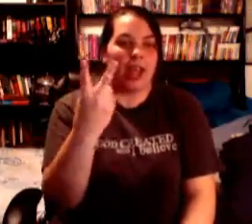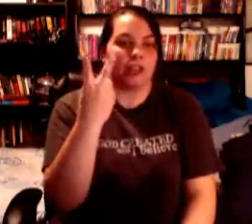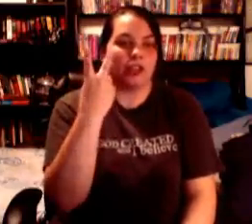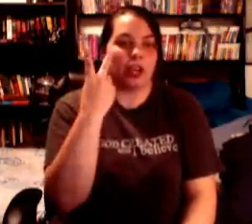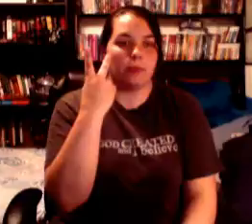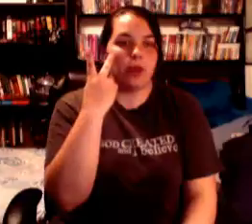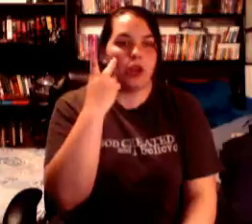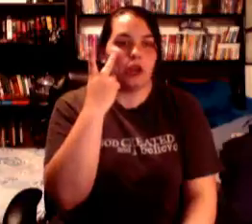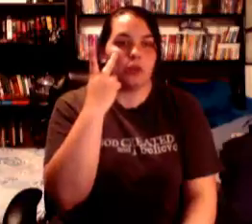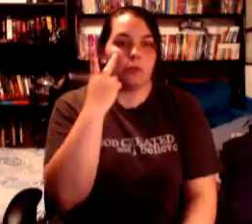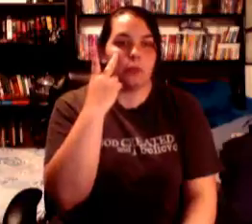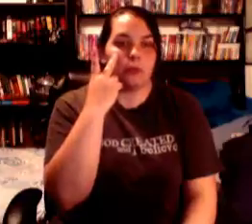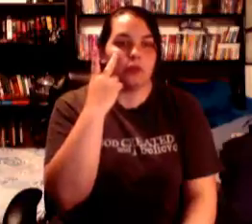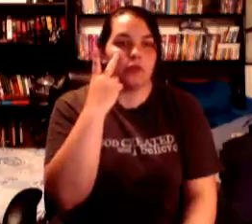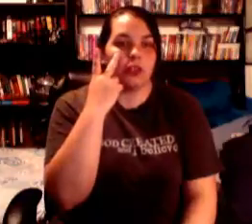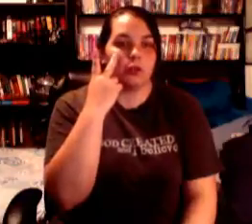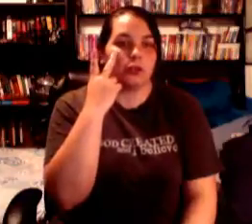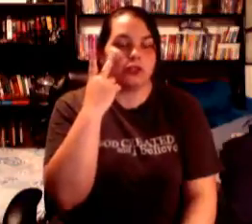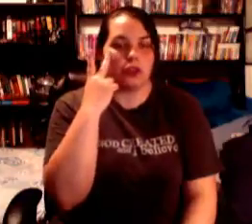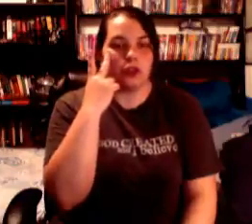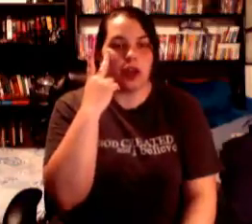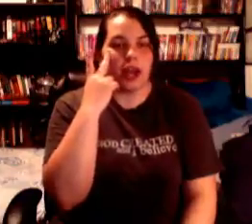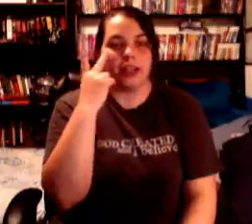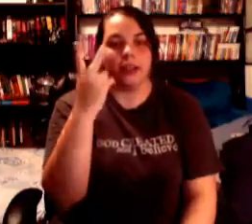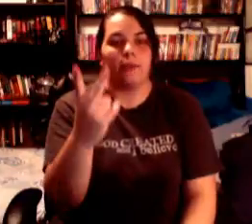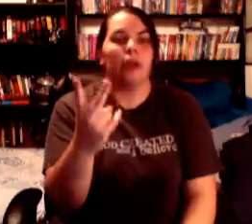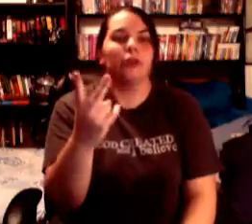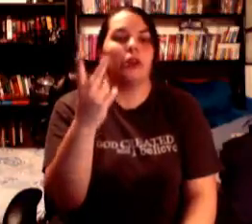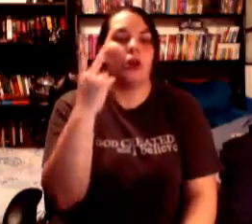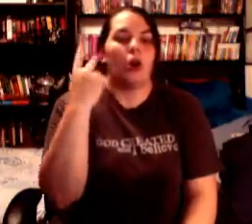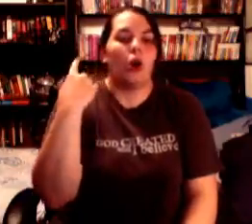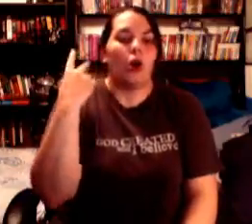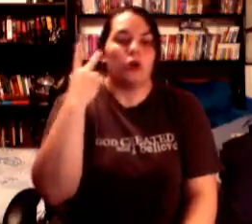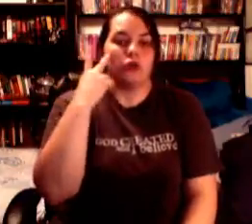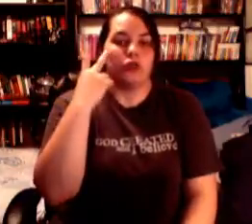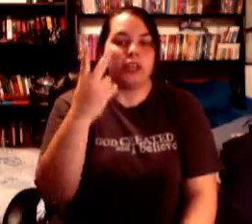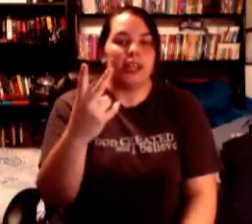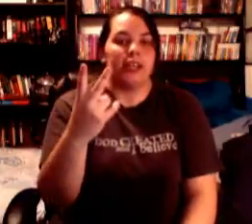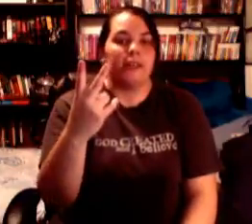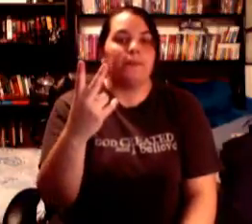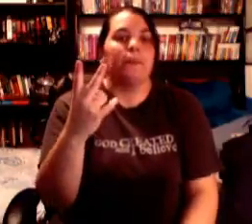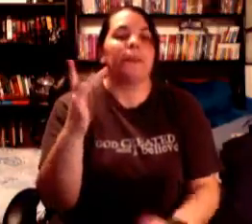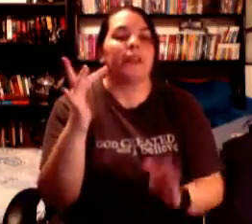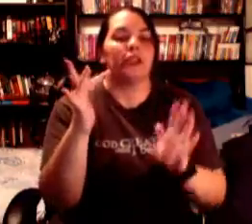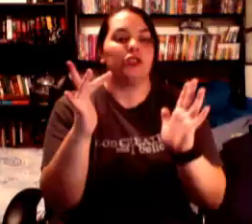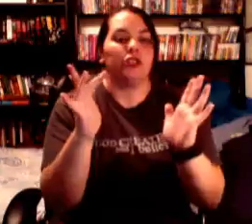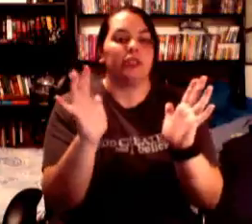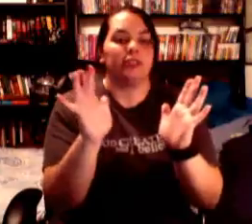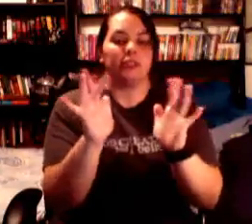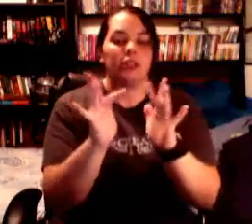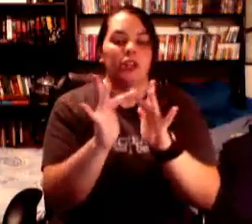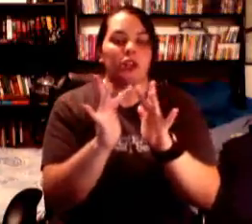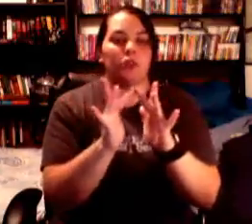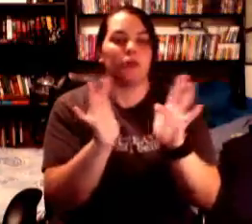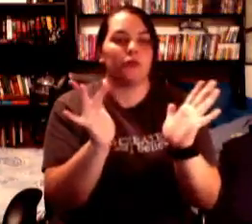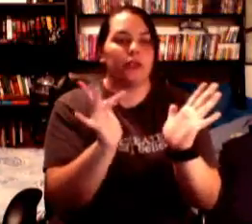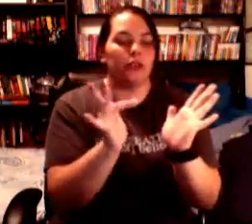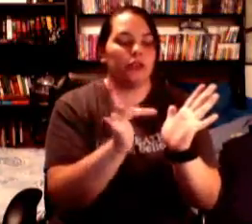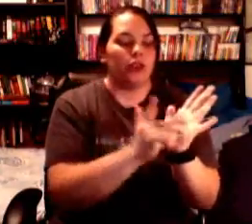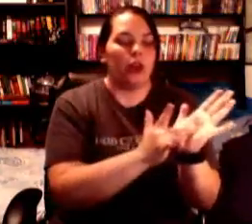hand shape. Your middle finger will touch under your eye and come out. See Jesus. Your middle finger